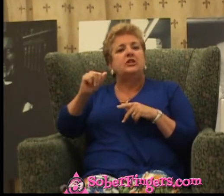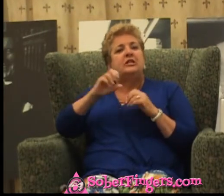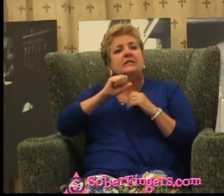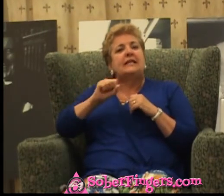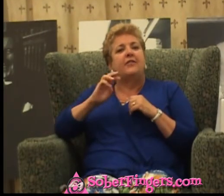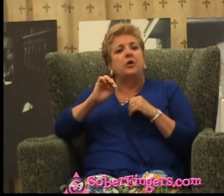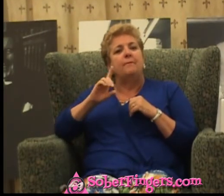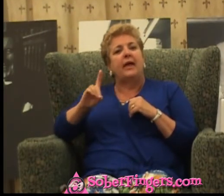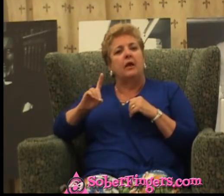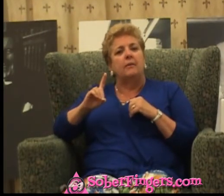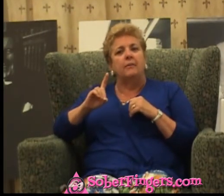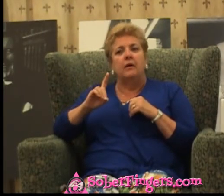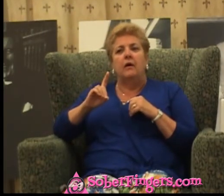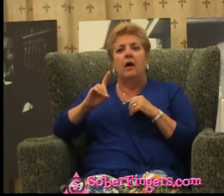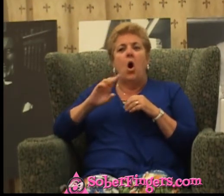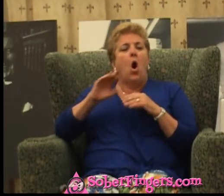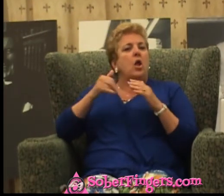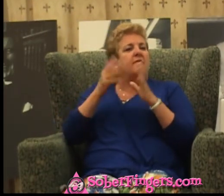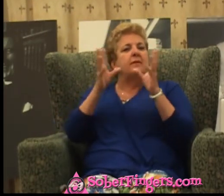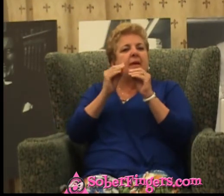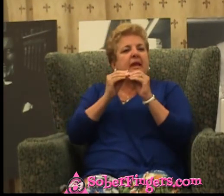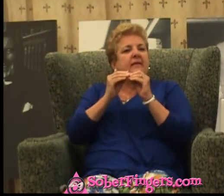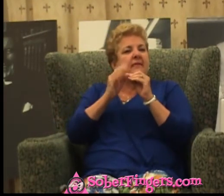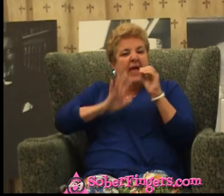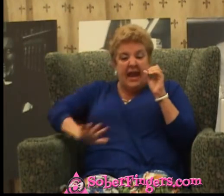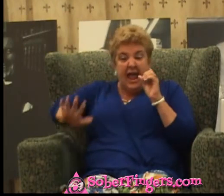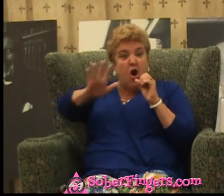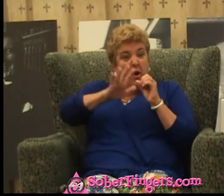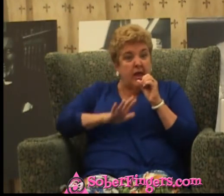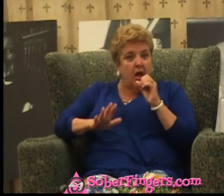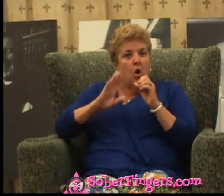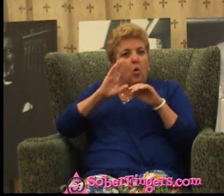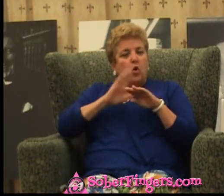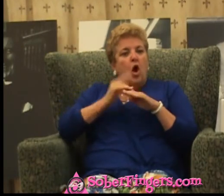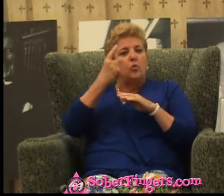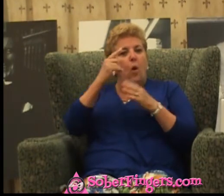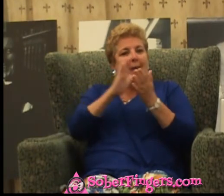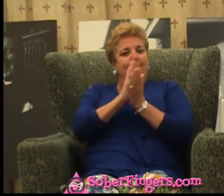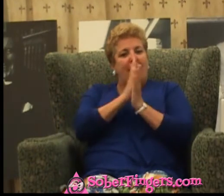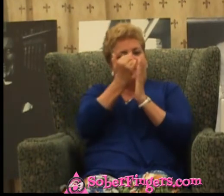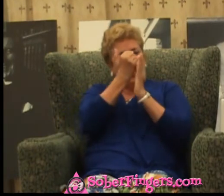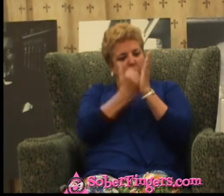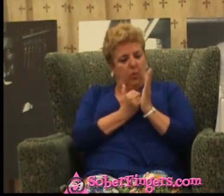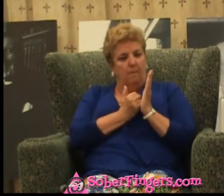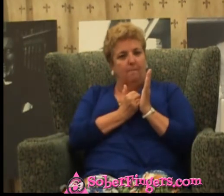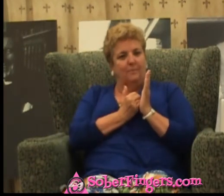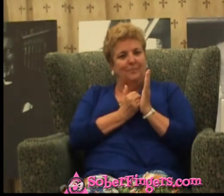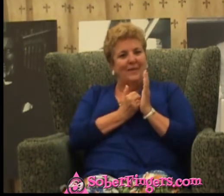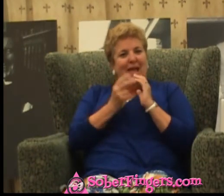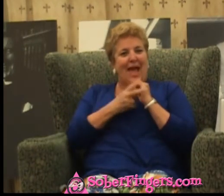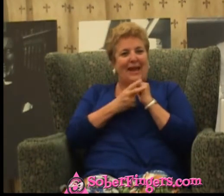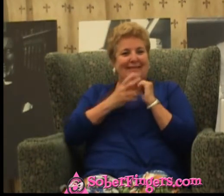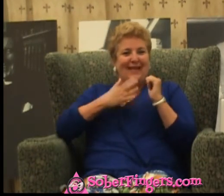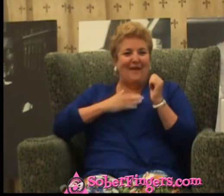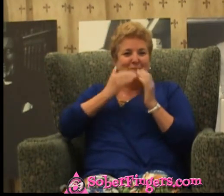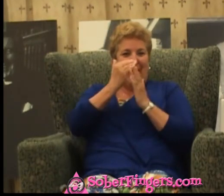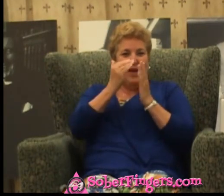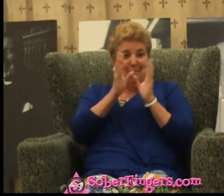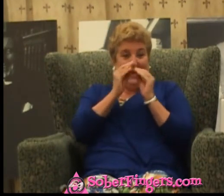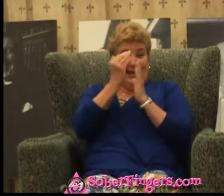one mimeograph sheet. And I saved my directory meetings from 1965. And I'm